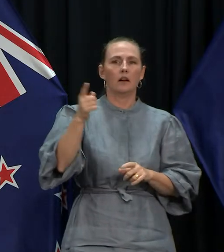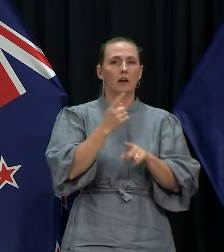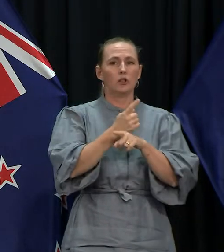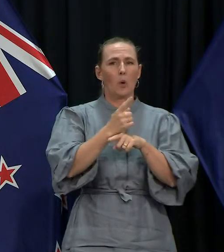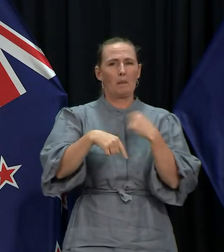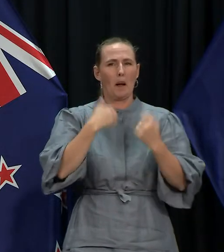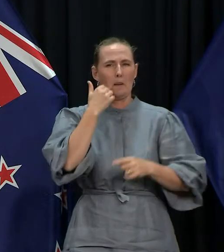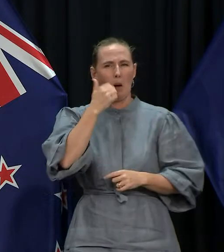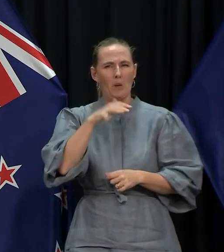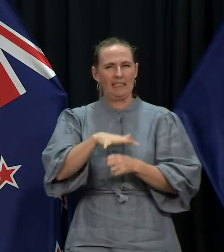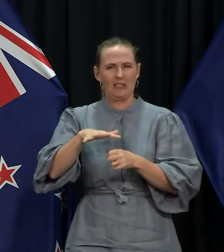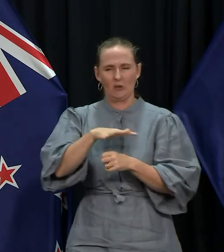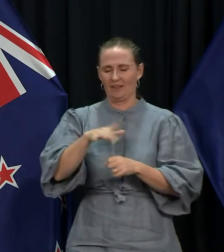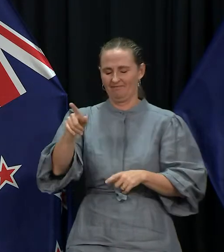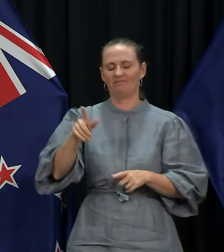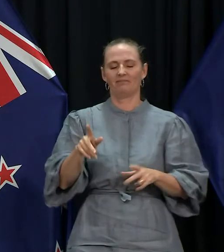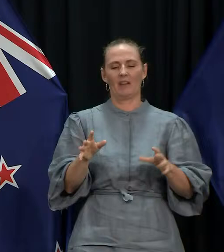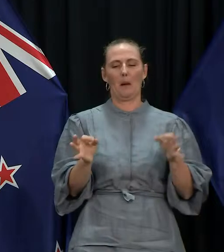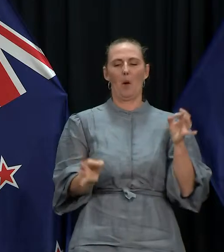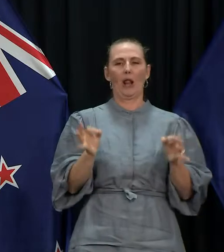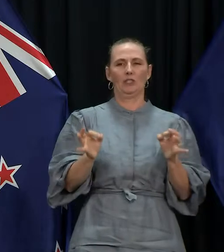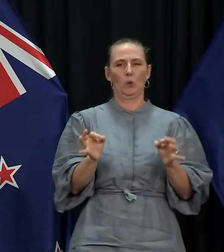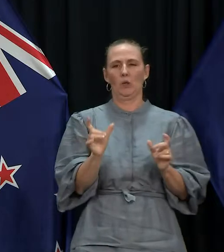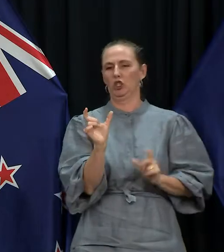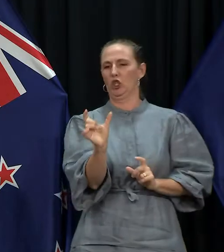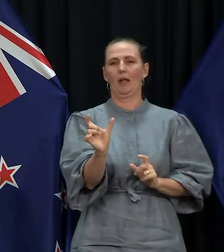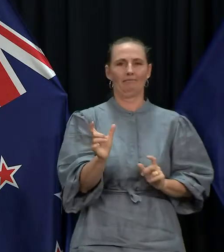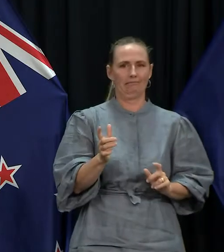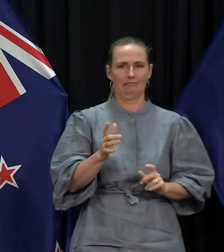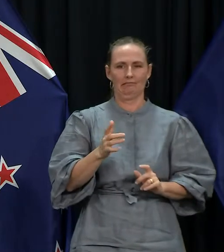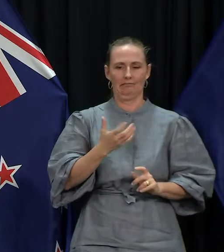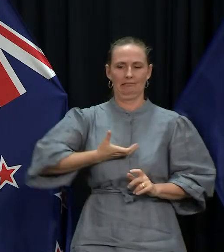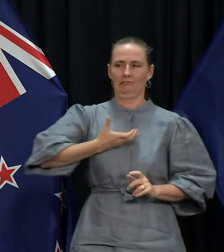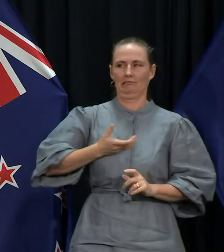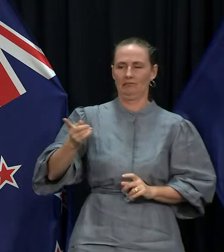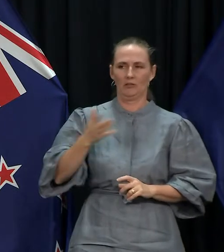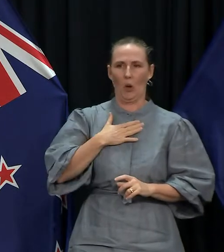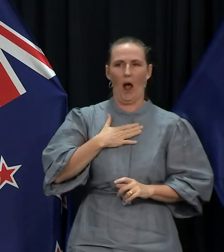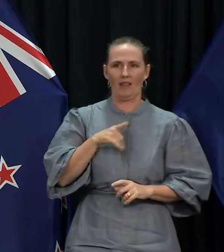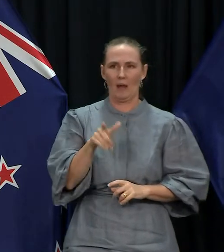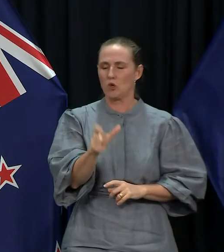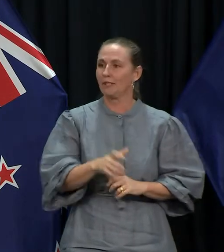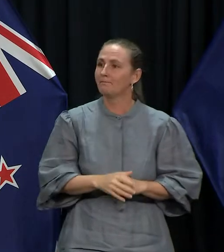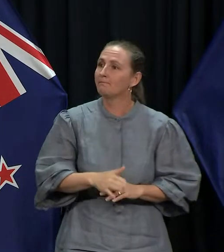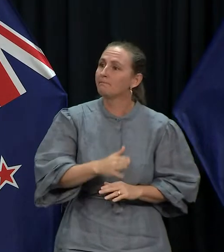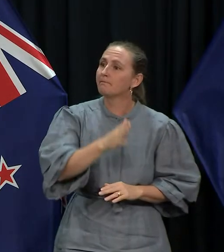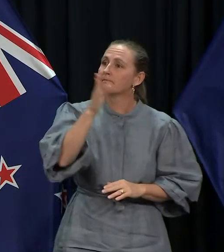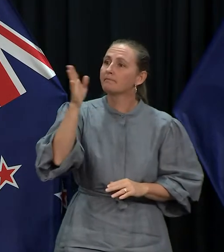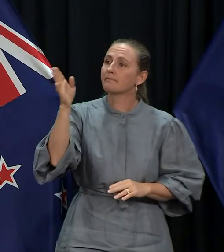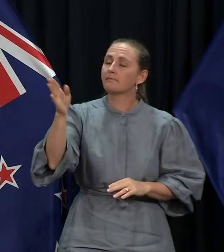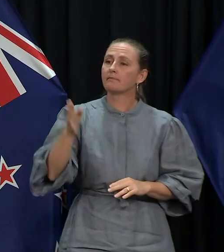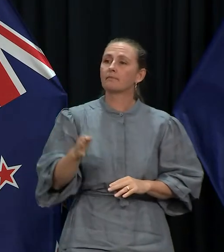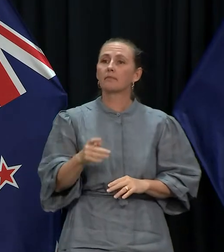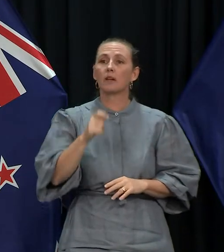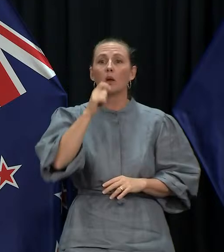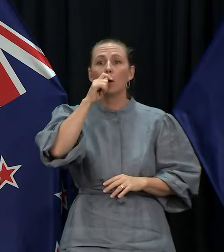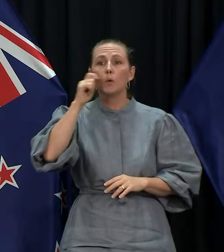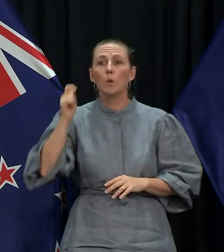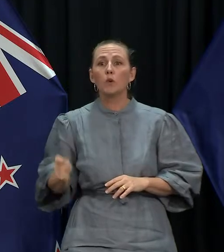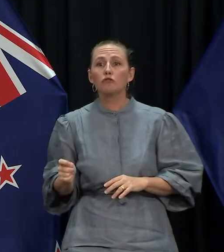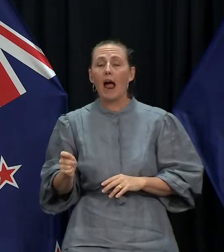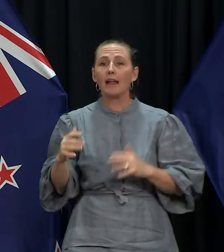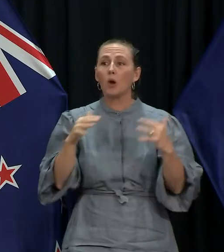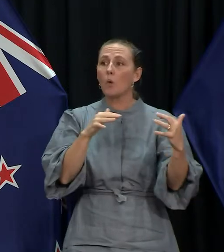say, increasingly politicised terms. Okay, so John. What do you think the Ukraine invasion says about the UN Security